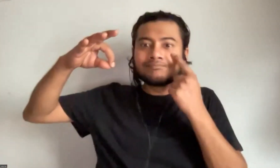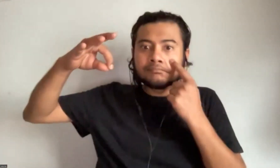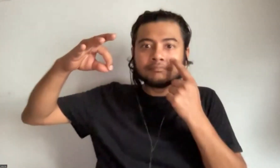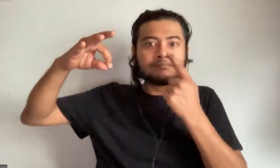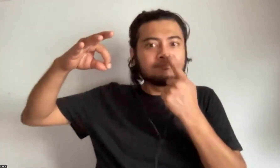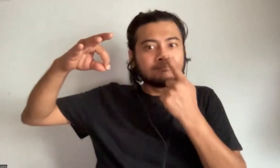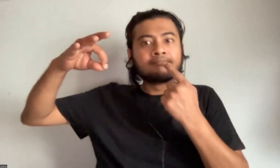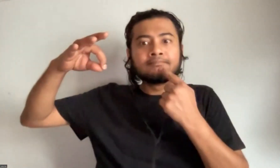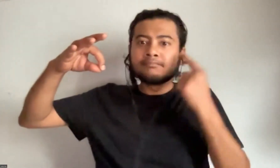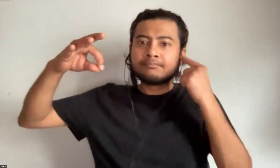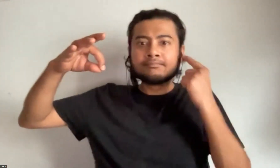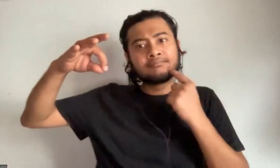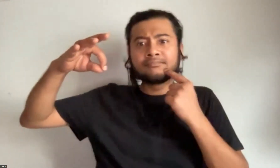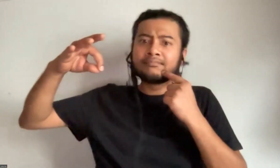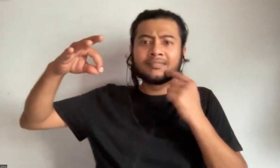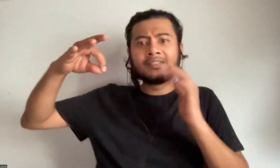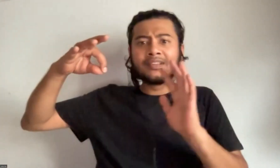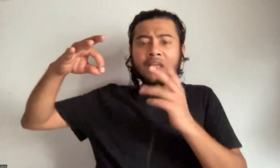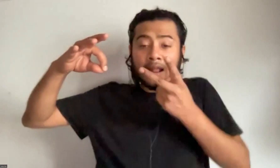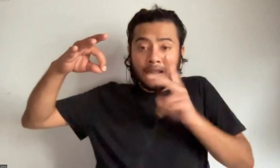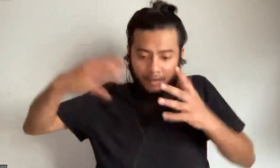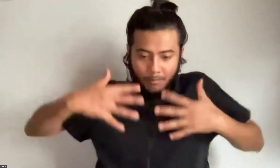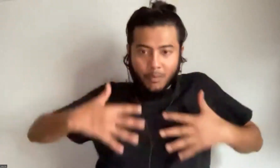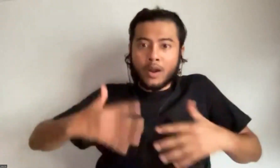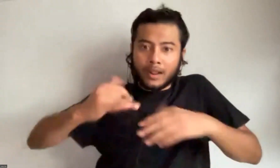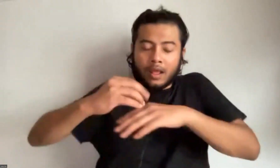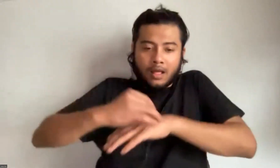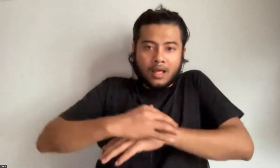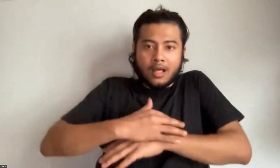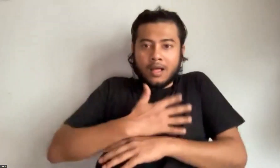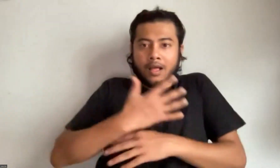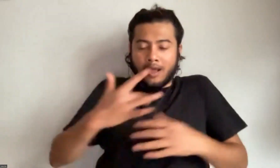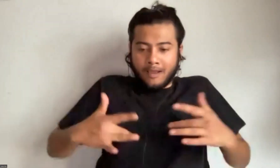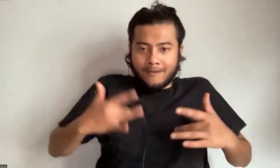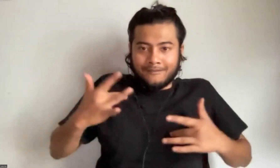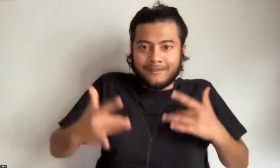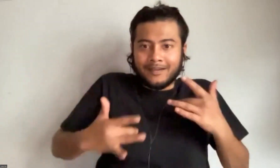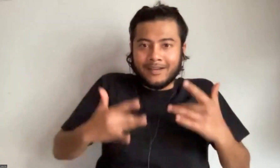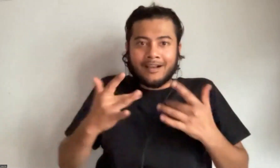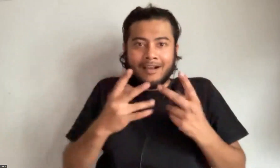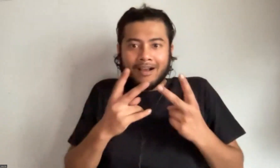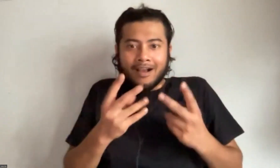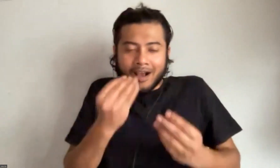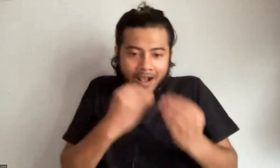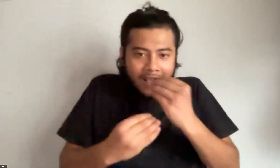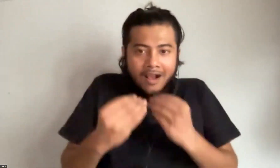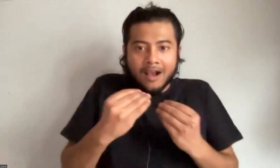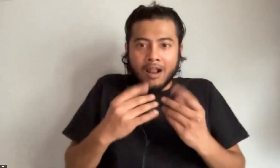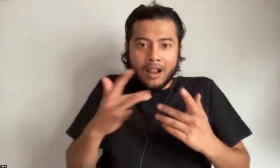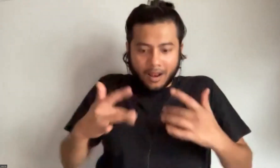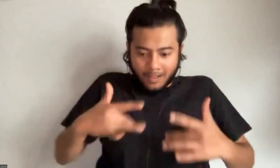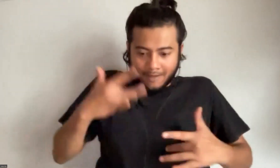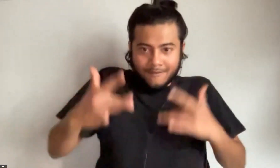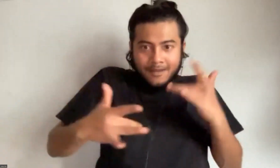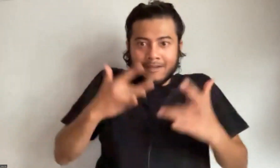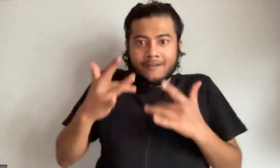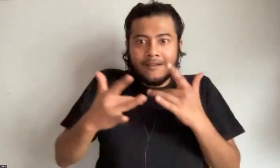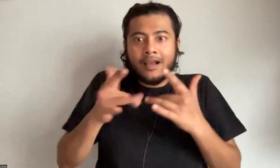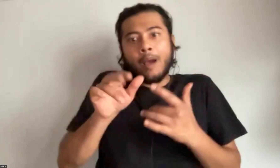us. And when it distracts us, our consciousness becomes poor. How the milk